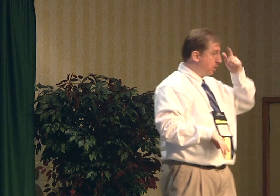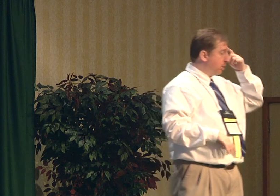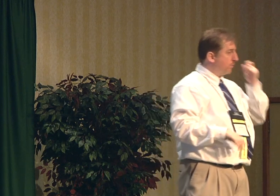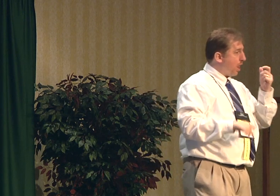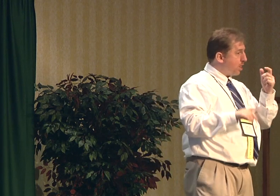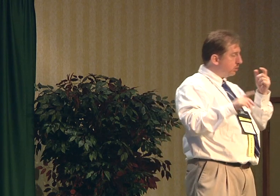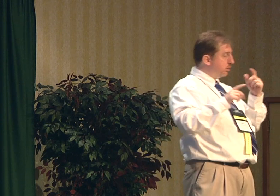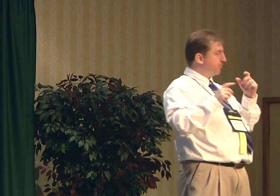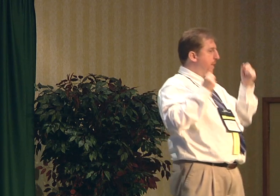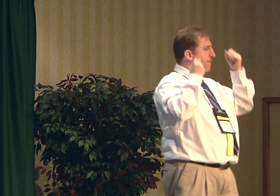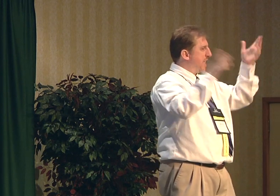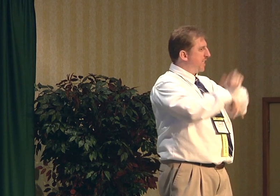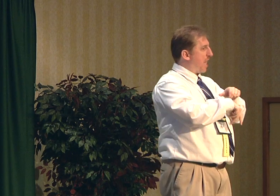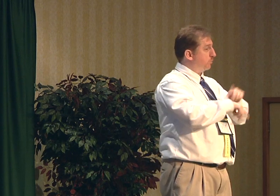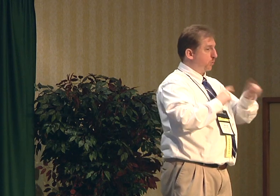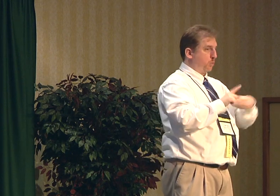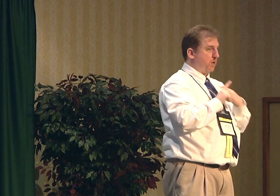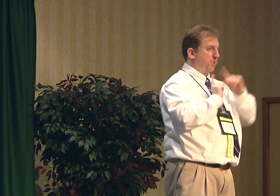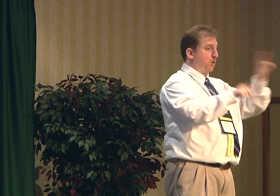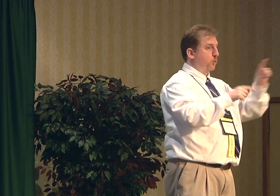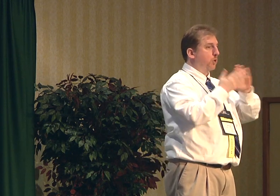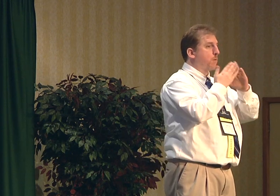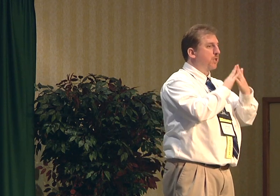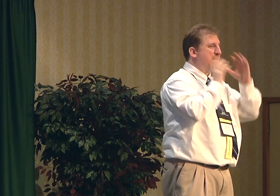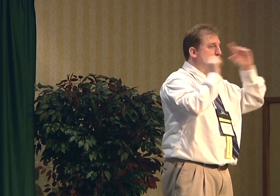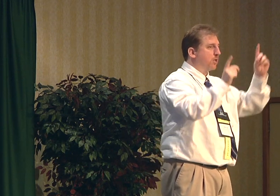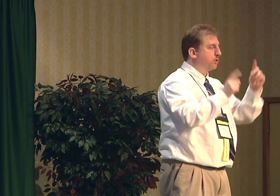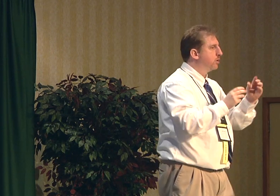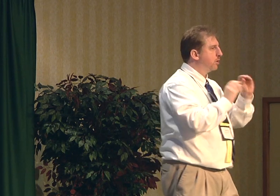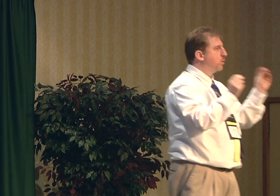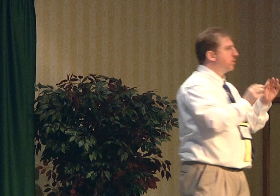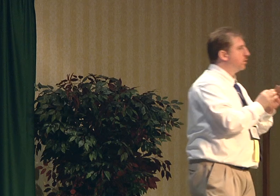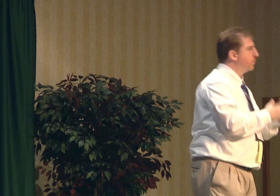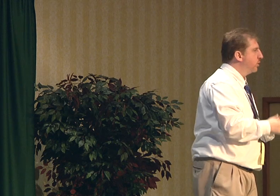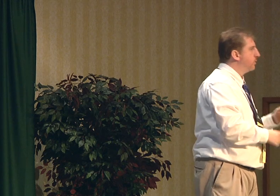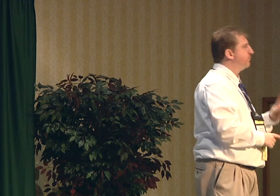education. Now this is great, because oftentimes when we go for